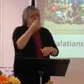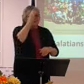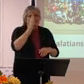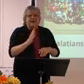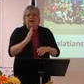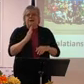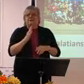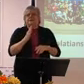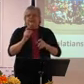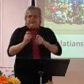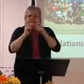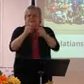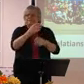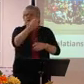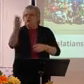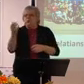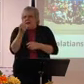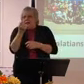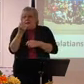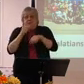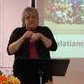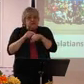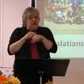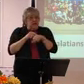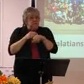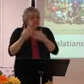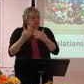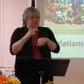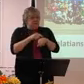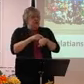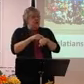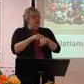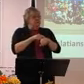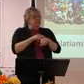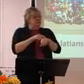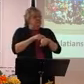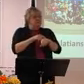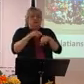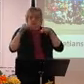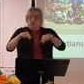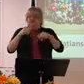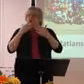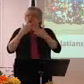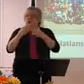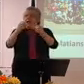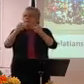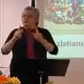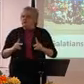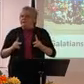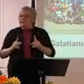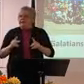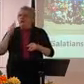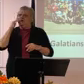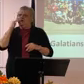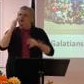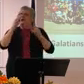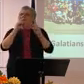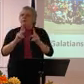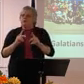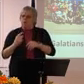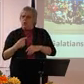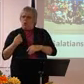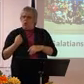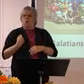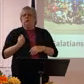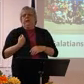God's gifted you with a little bit of time. This is a great opportunity to think of somebody and